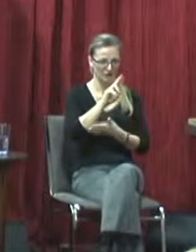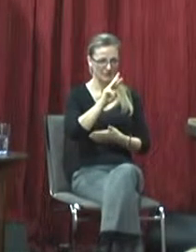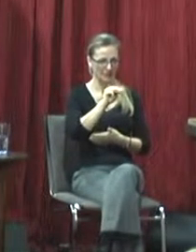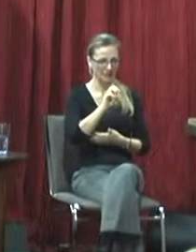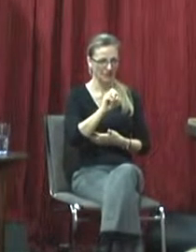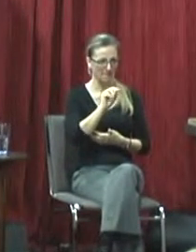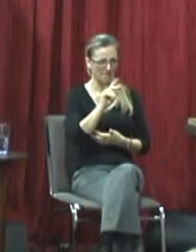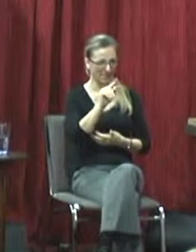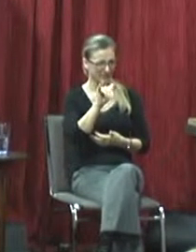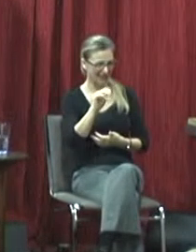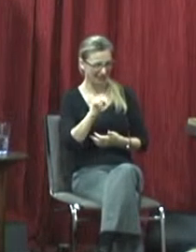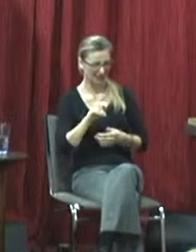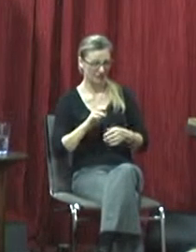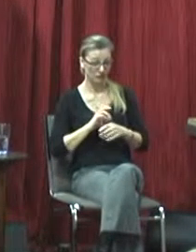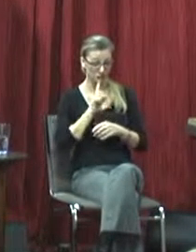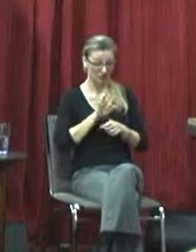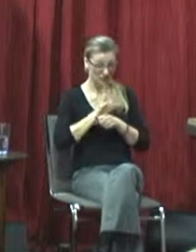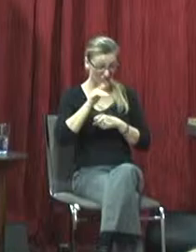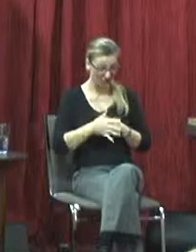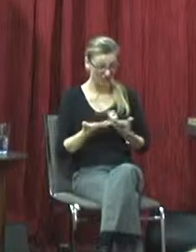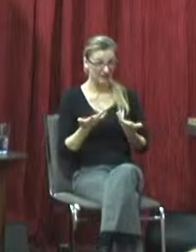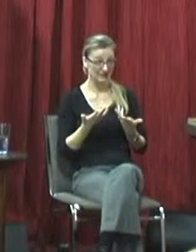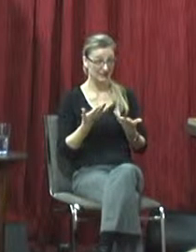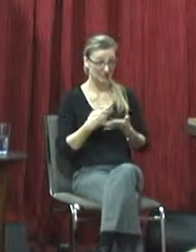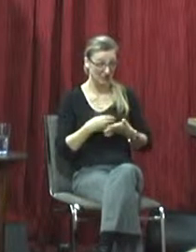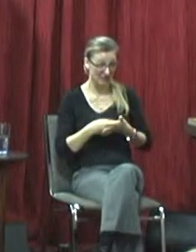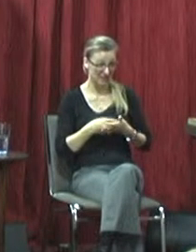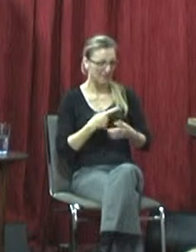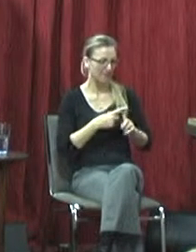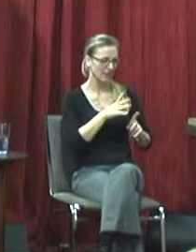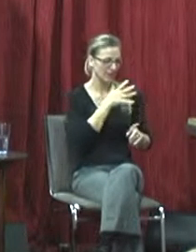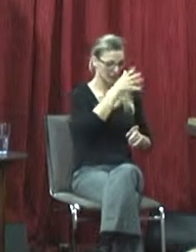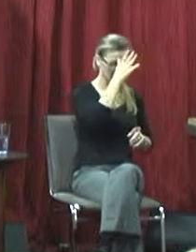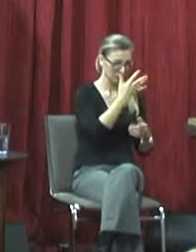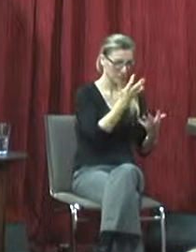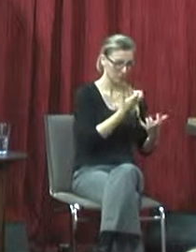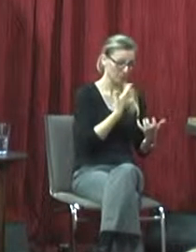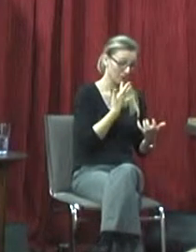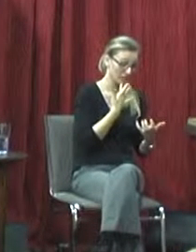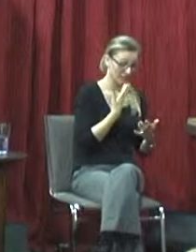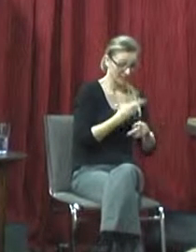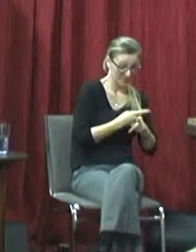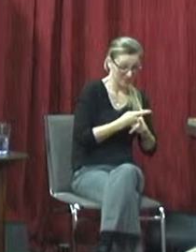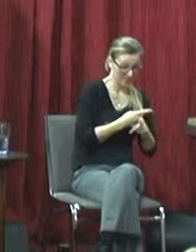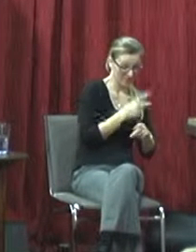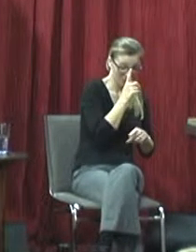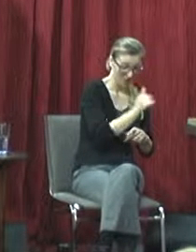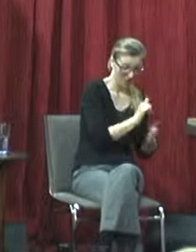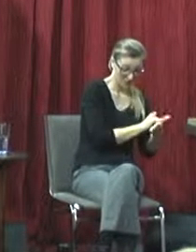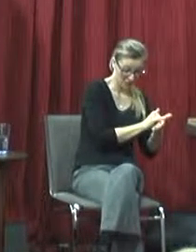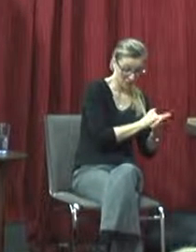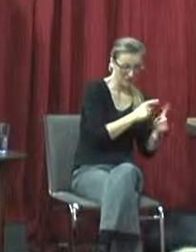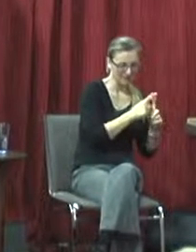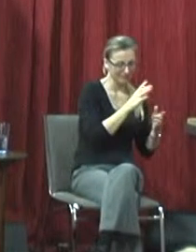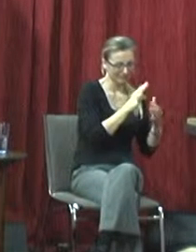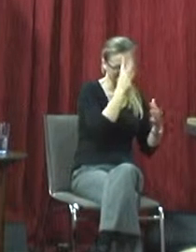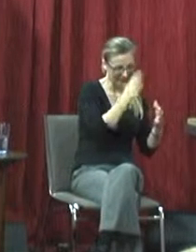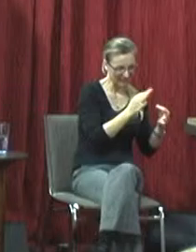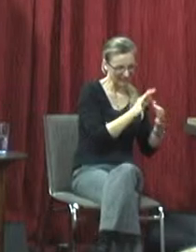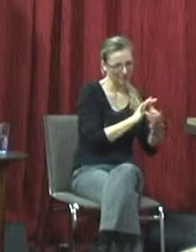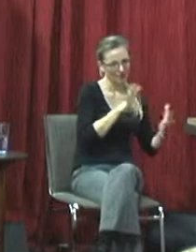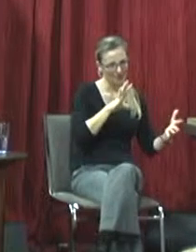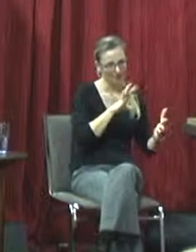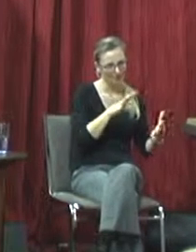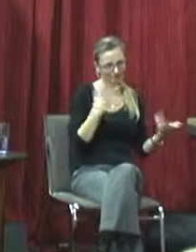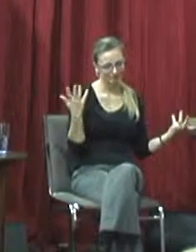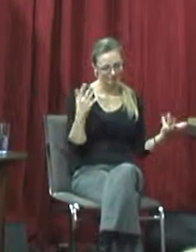such a generous deal that his parents, who would prefer to keep him in Brooklyn forever, decided to let him go. 6 months went